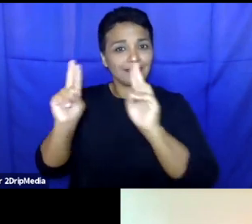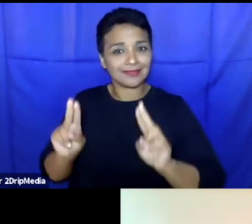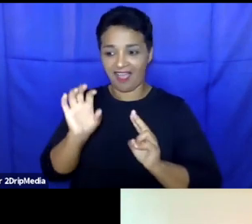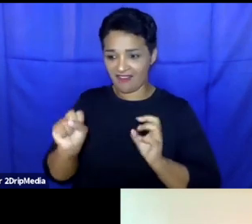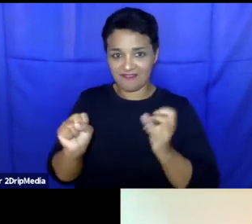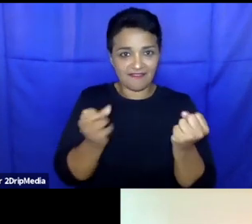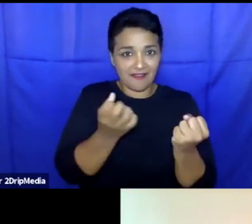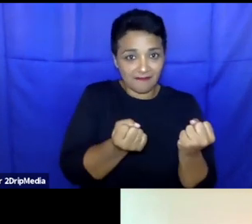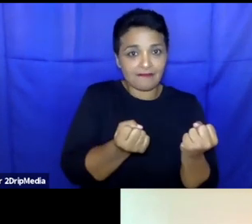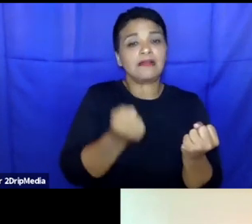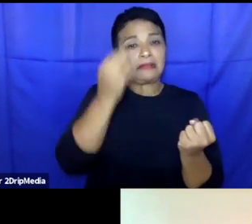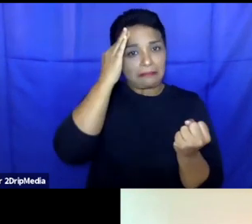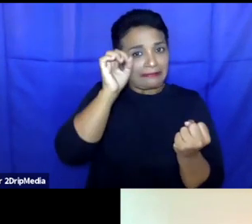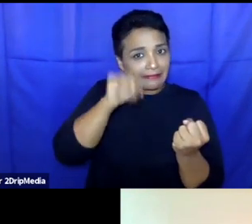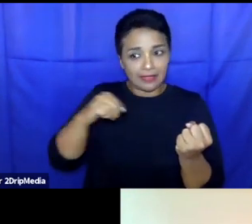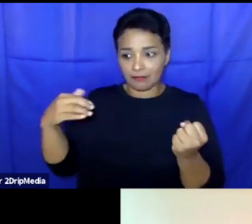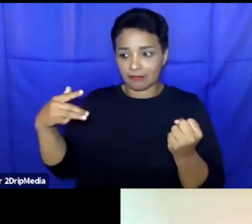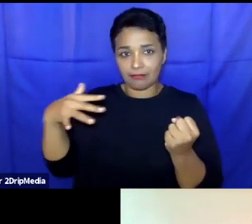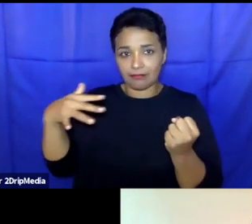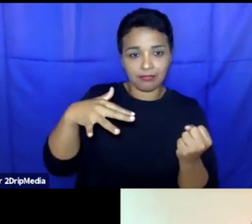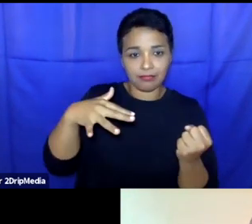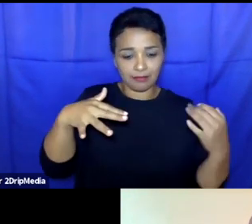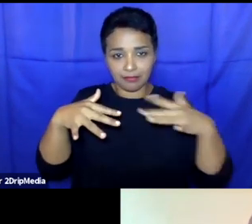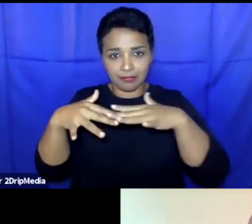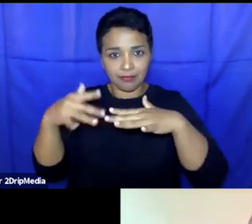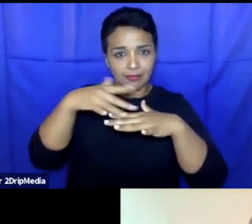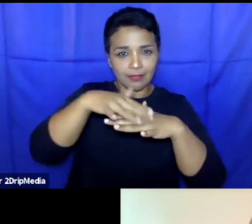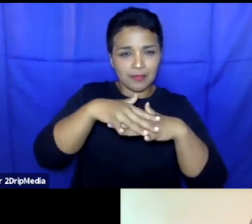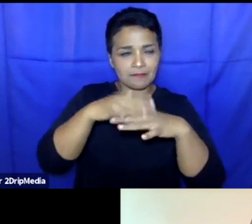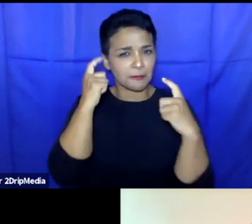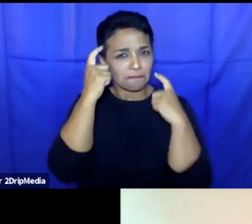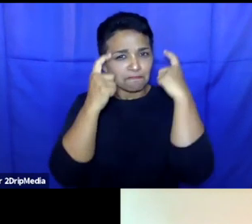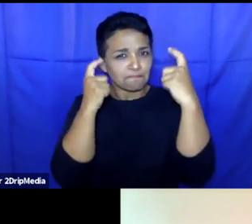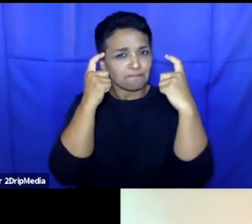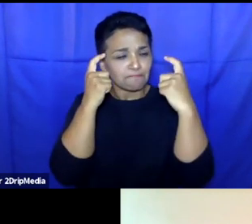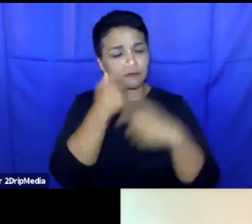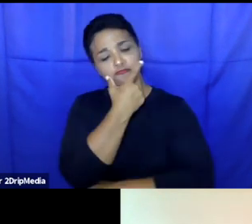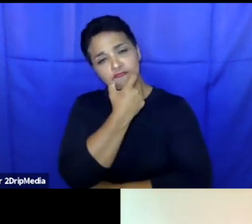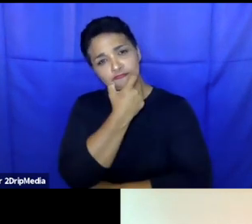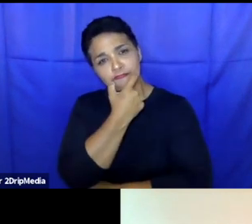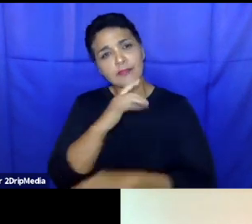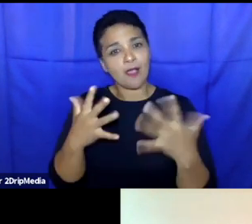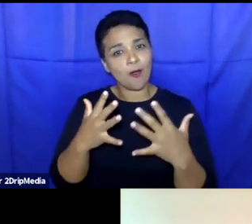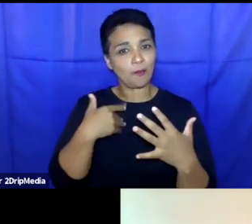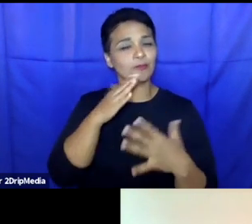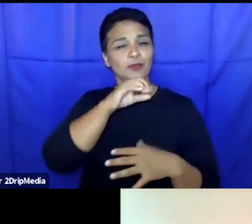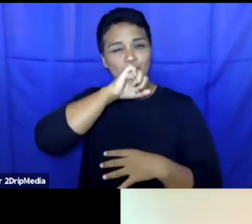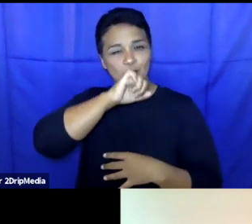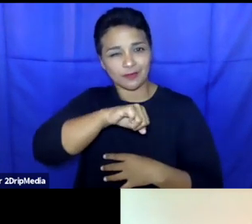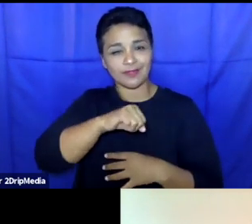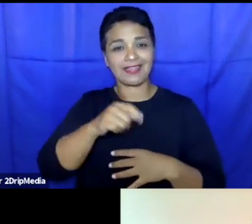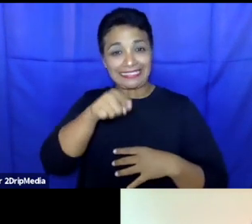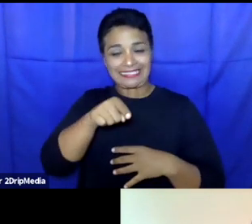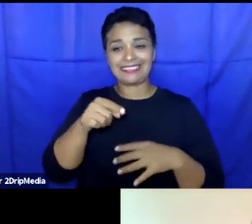any cross-fertilization has to be thought through carefully. And that's why I like the penguin analogy, but more on